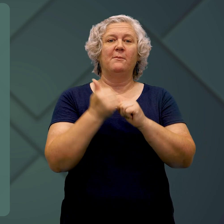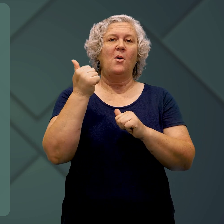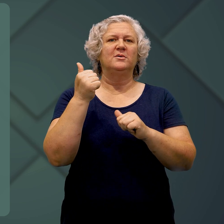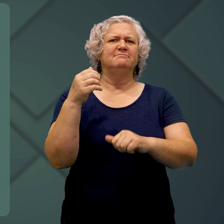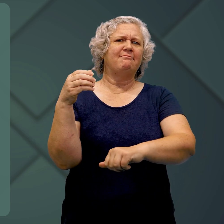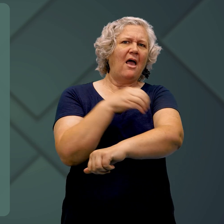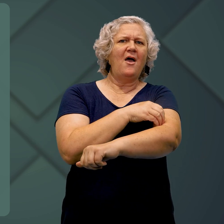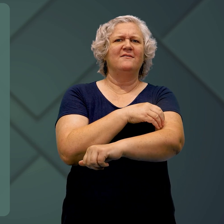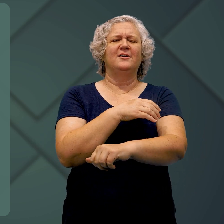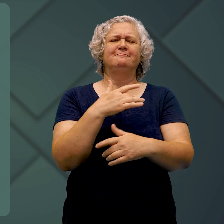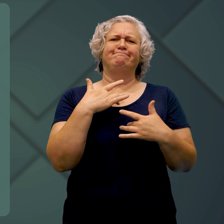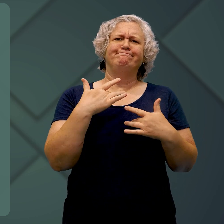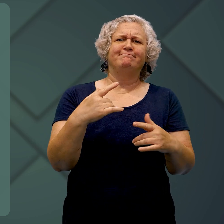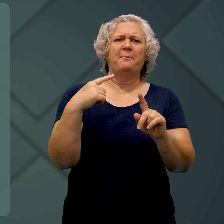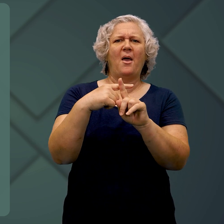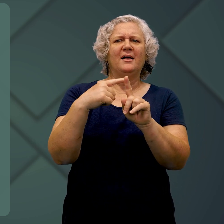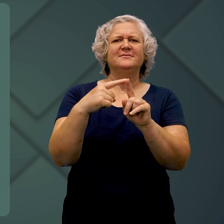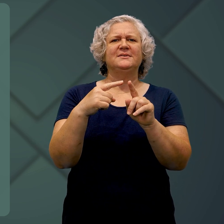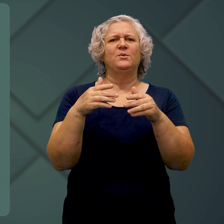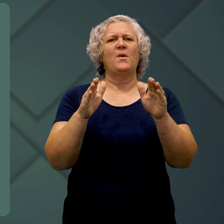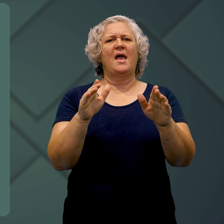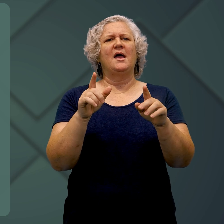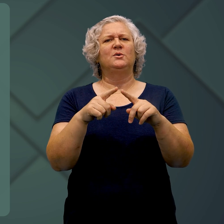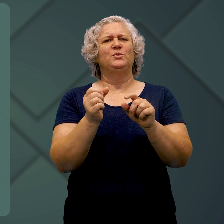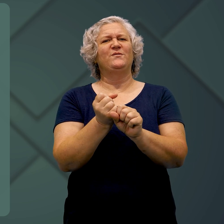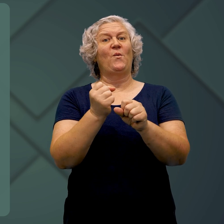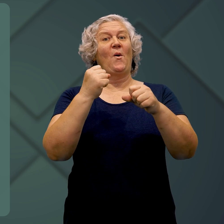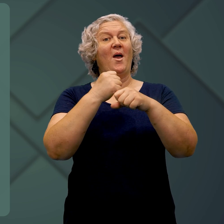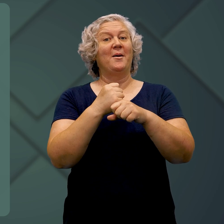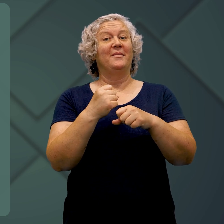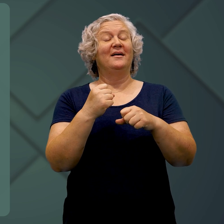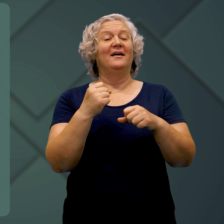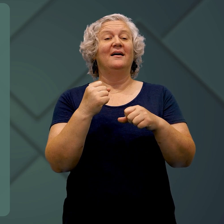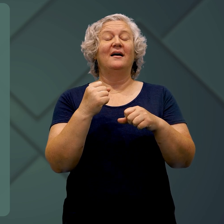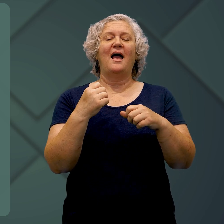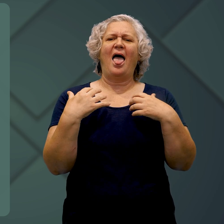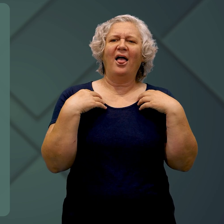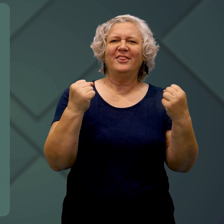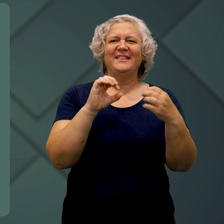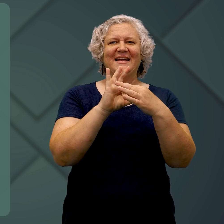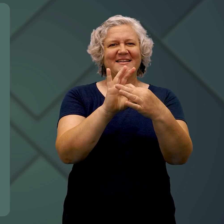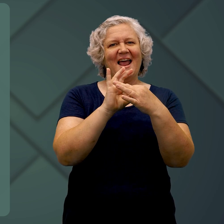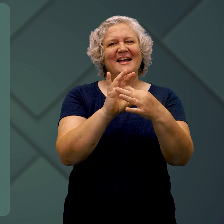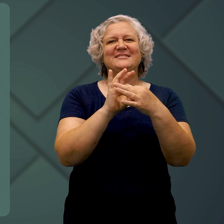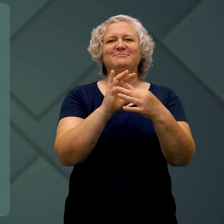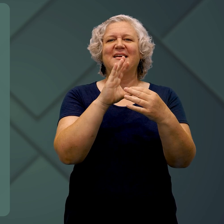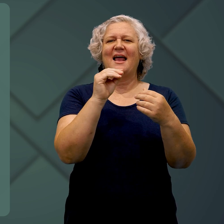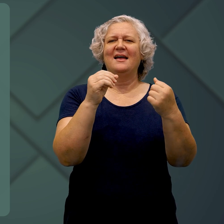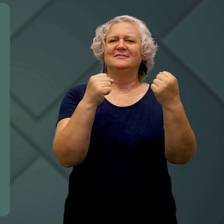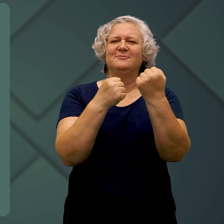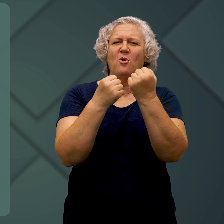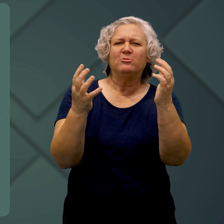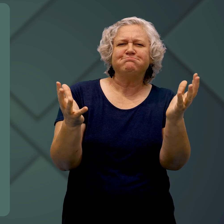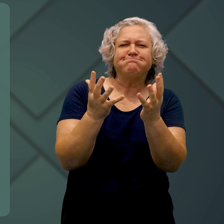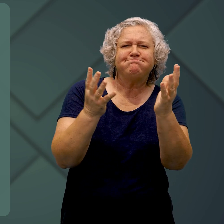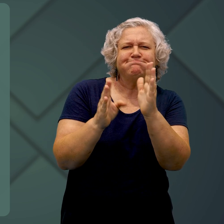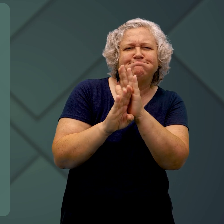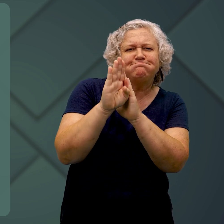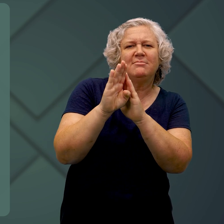One of the most powerful and positive ways to form healthy attachments and